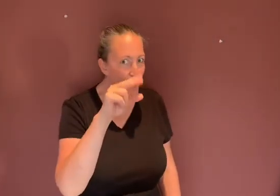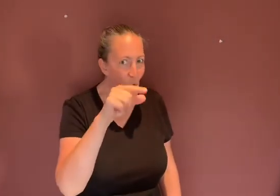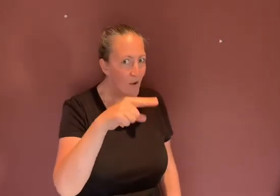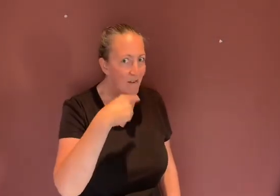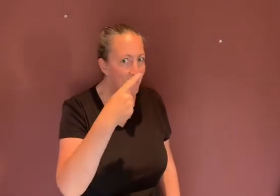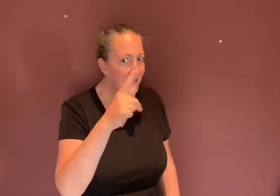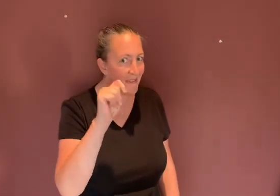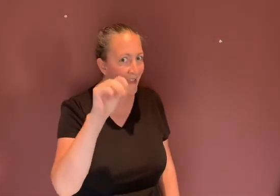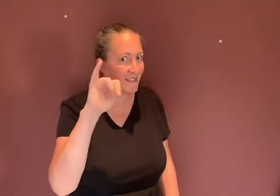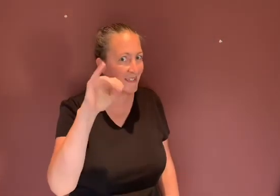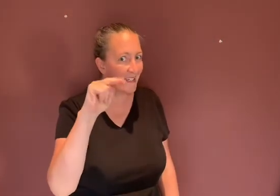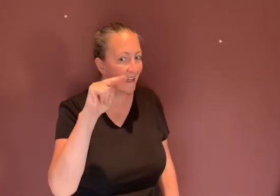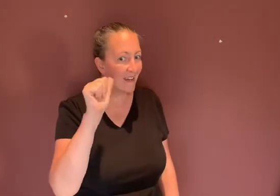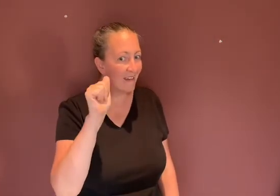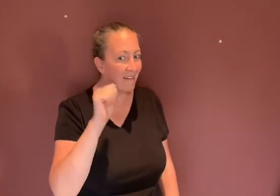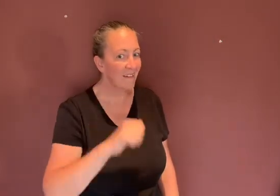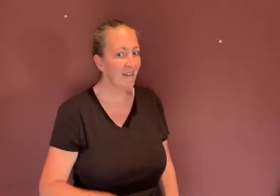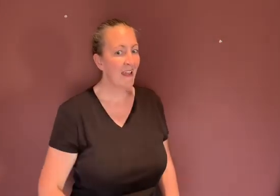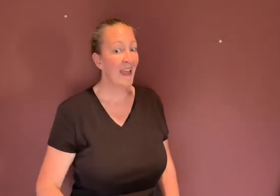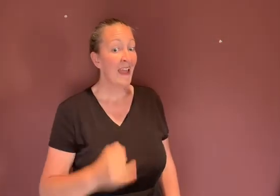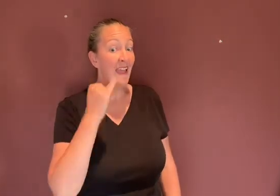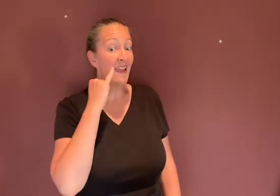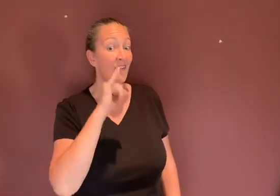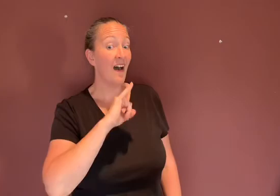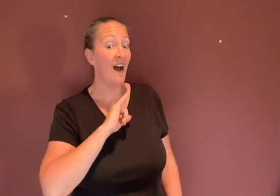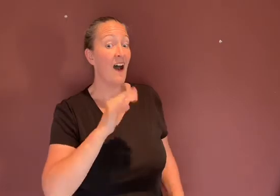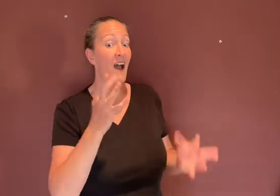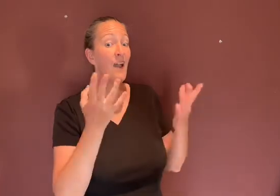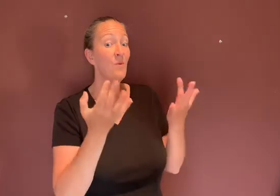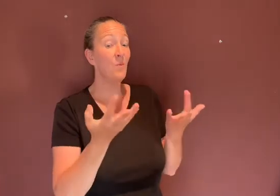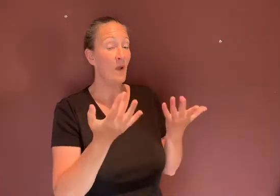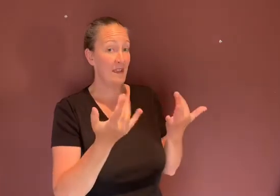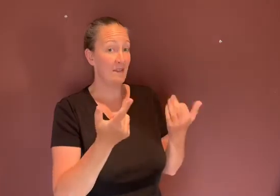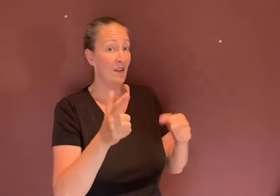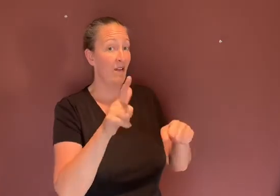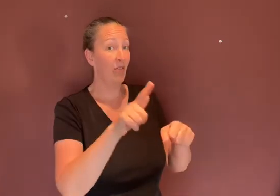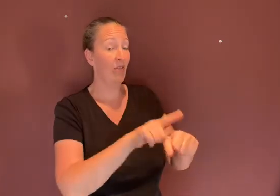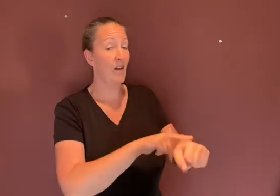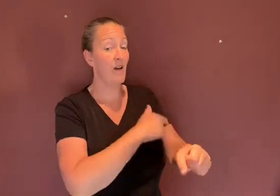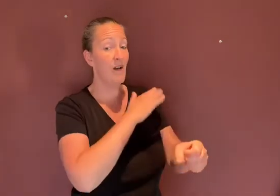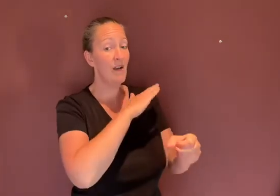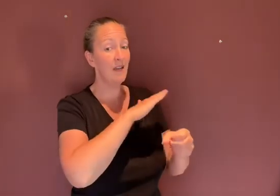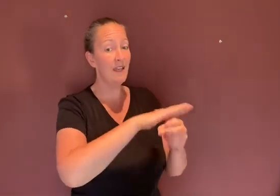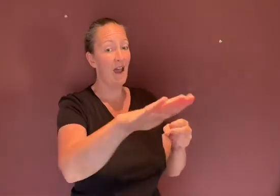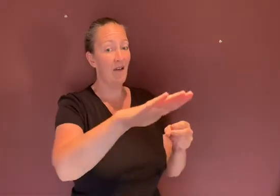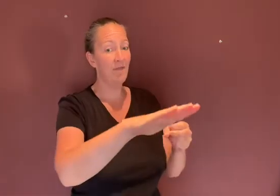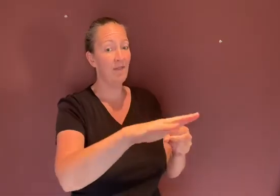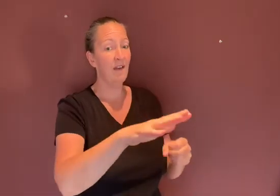"No," said Tina. "If I wait long enough,